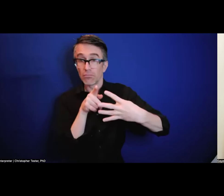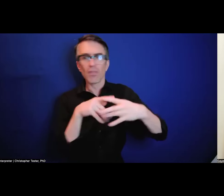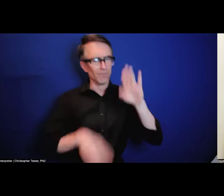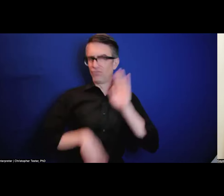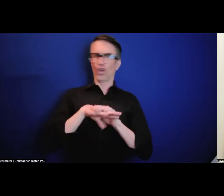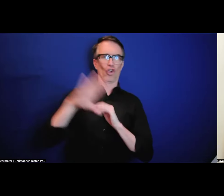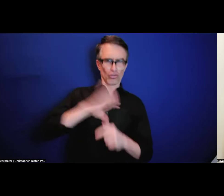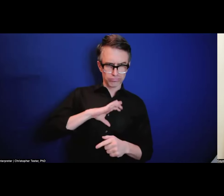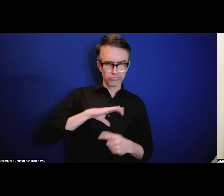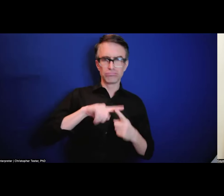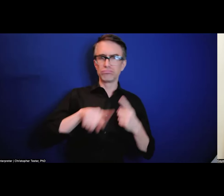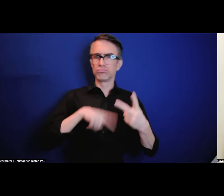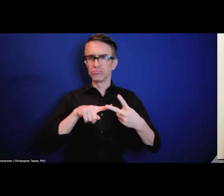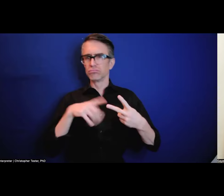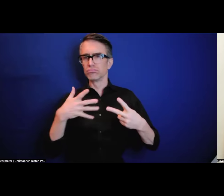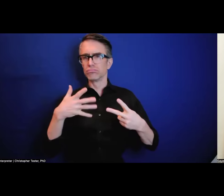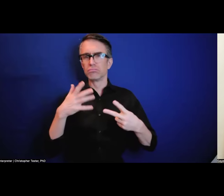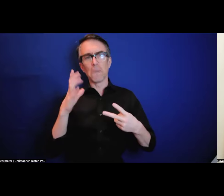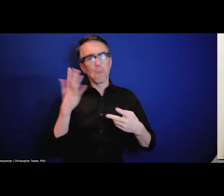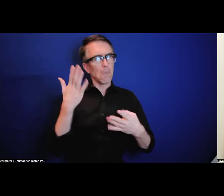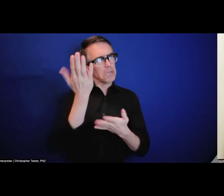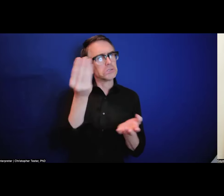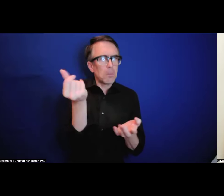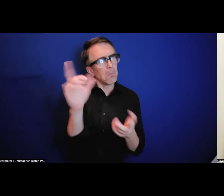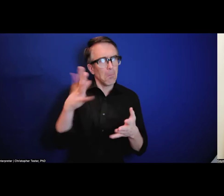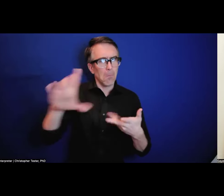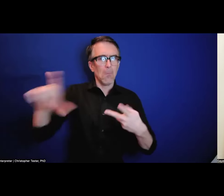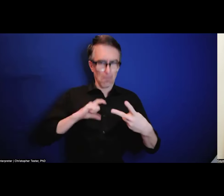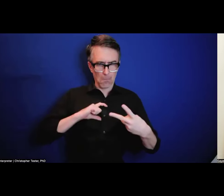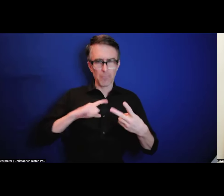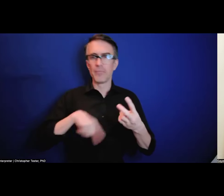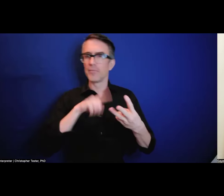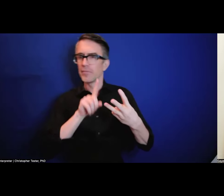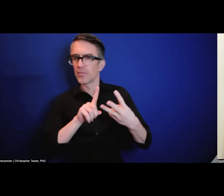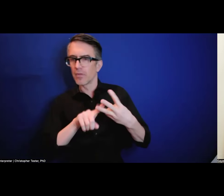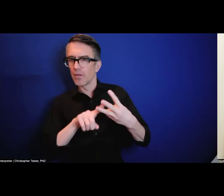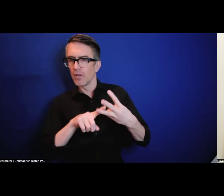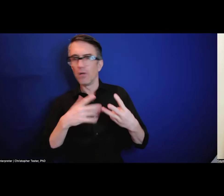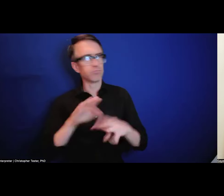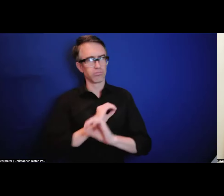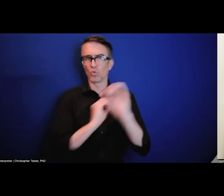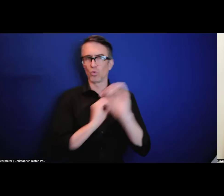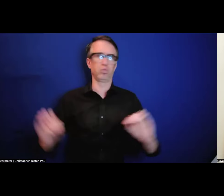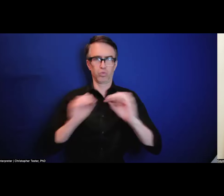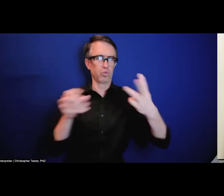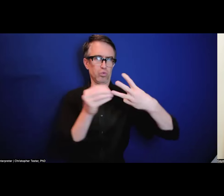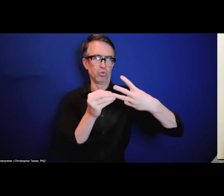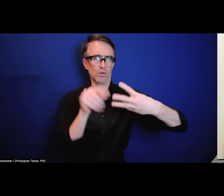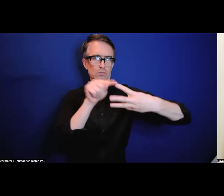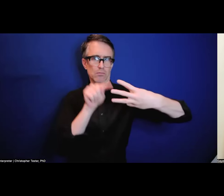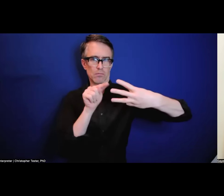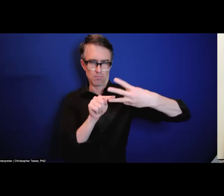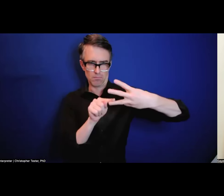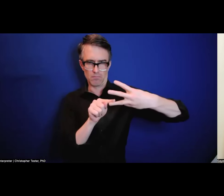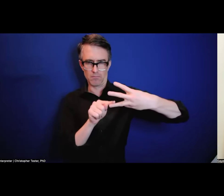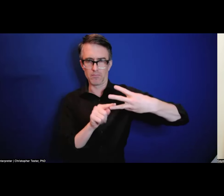Again, the question is, are persons with disabilities covered under the universally available health